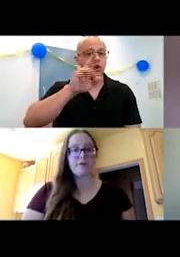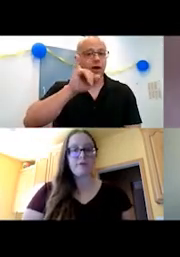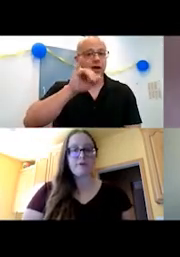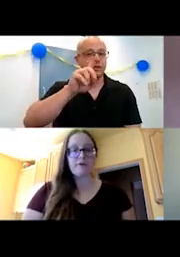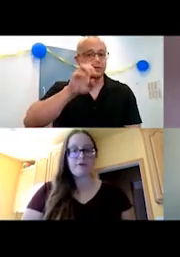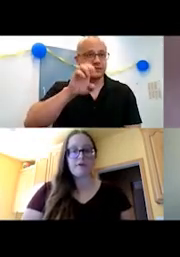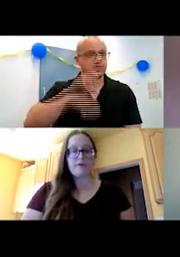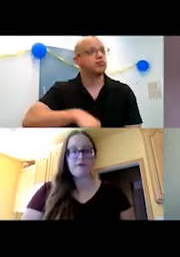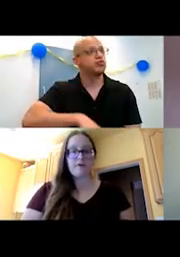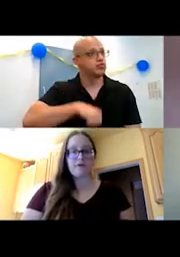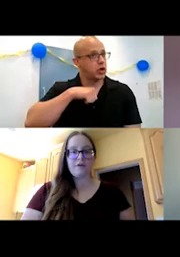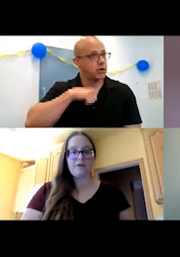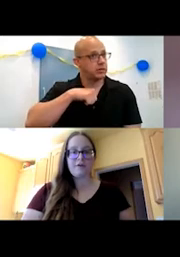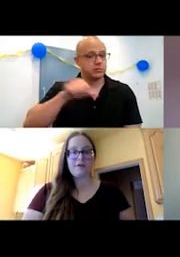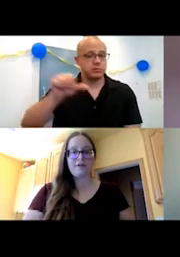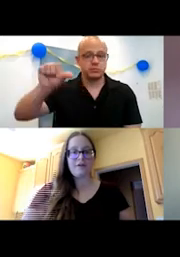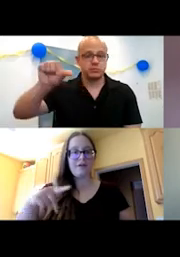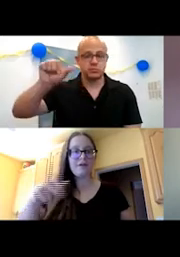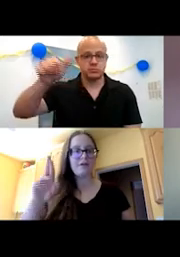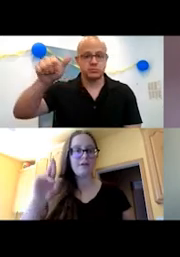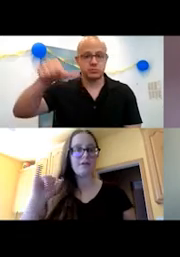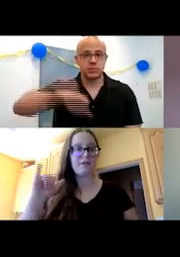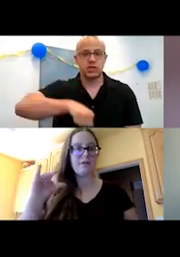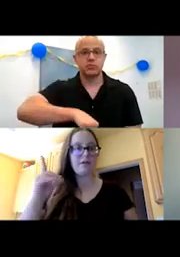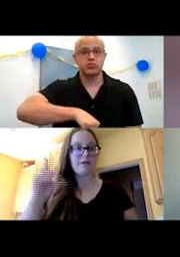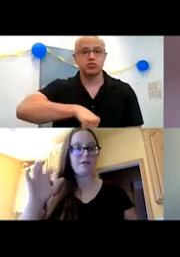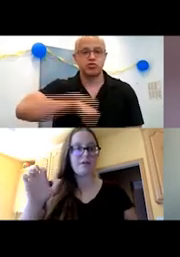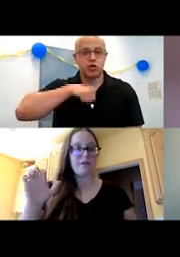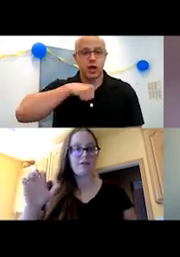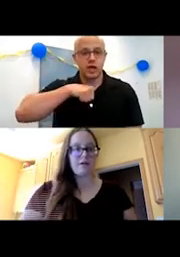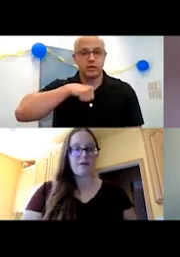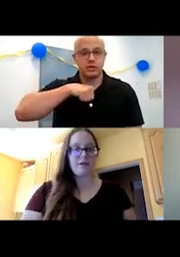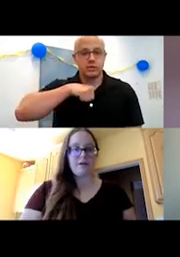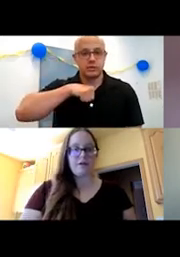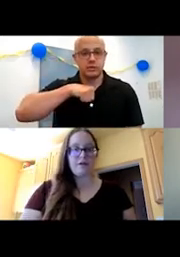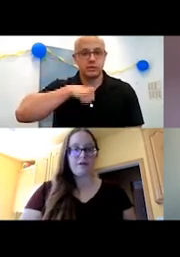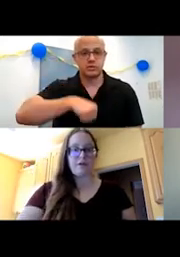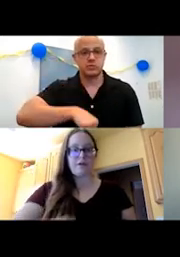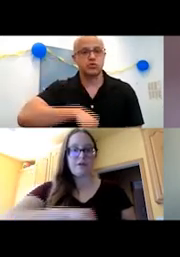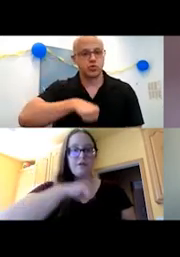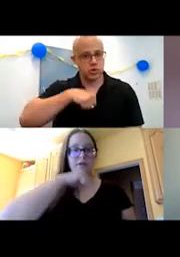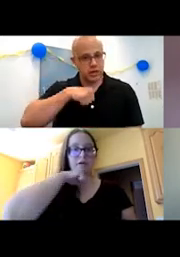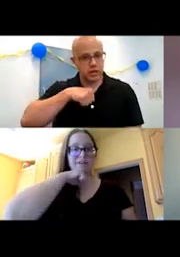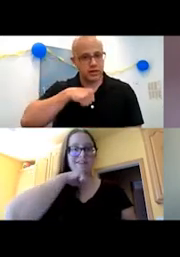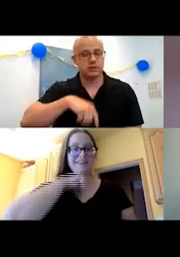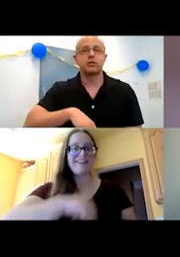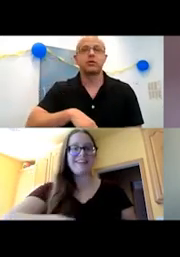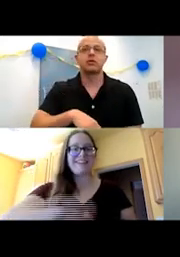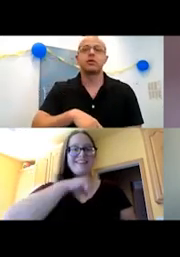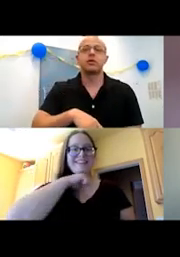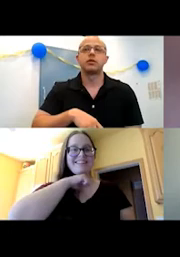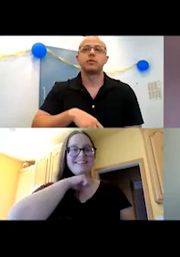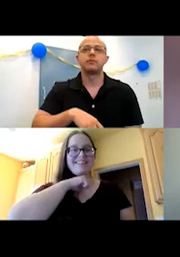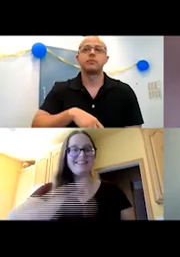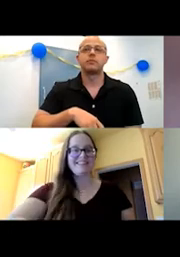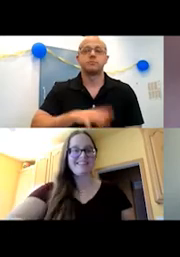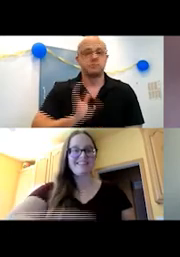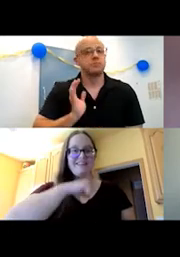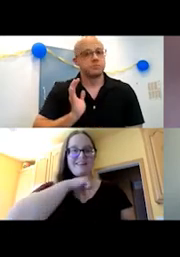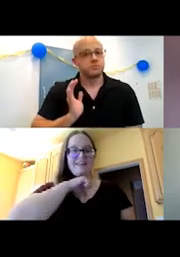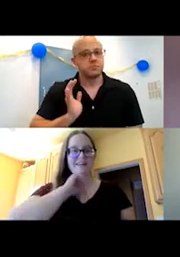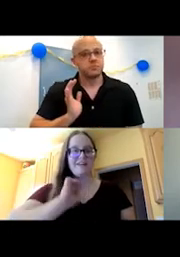This is pride, Pride, pride. With the thumb against the chest going up. This is